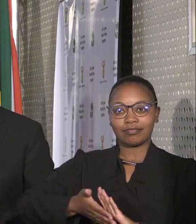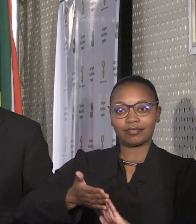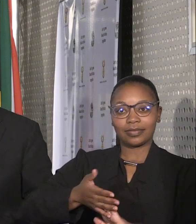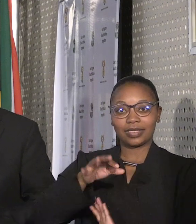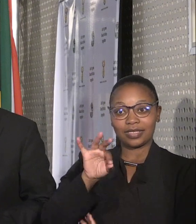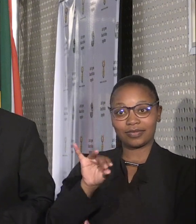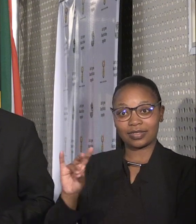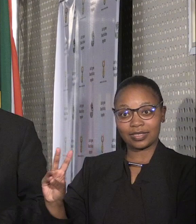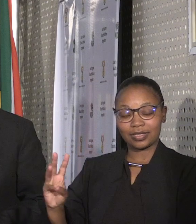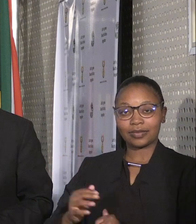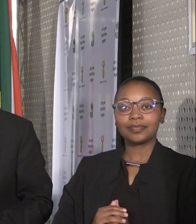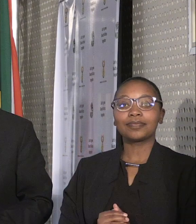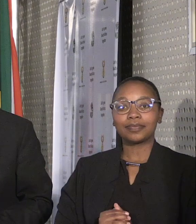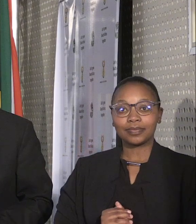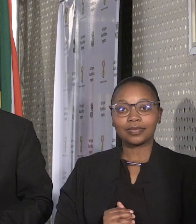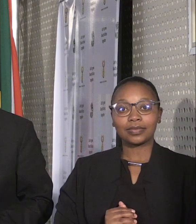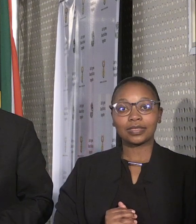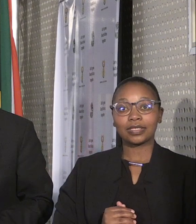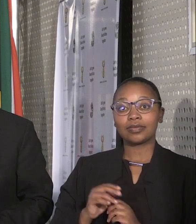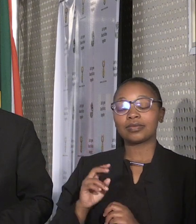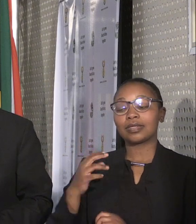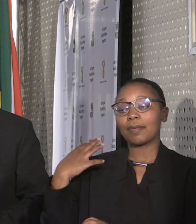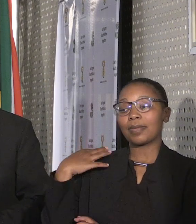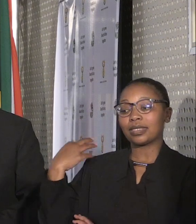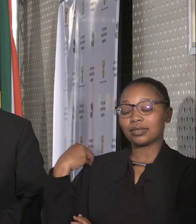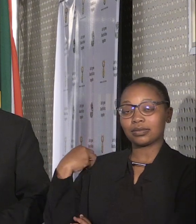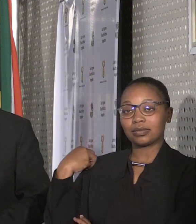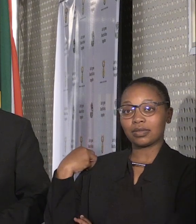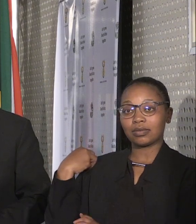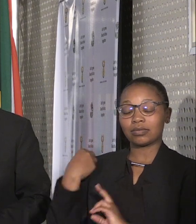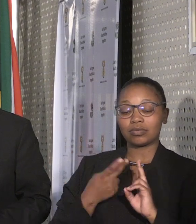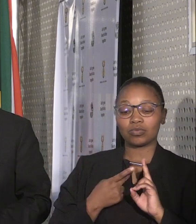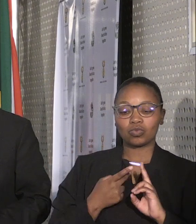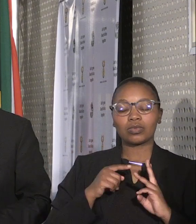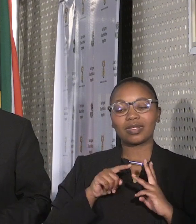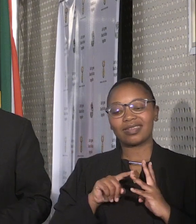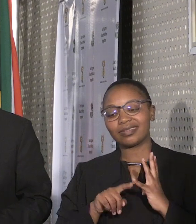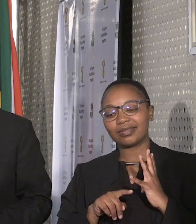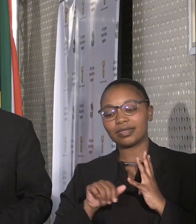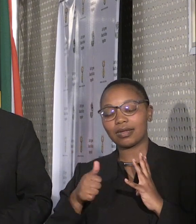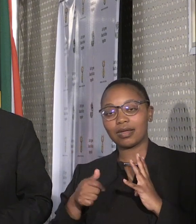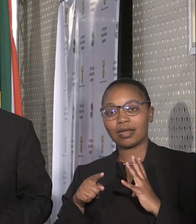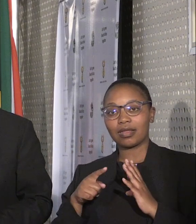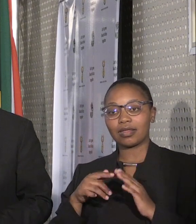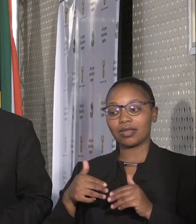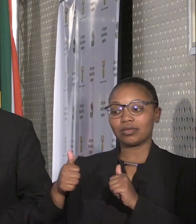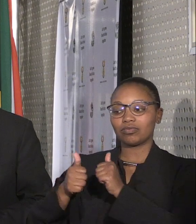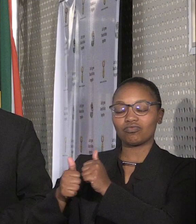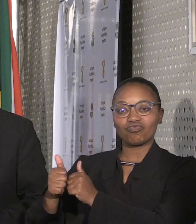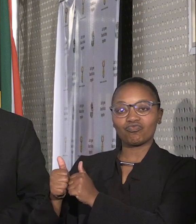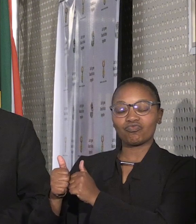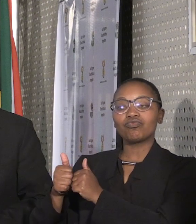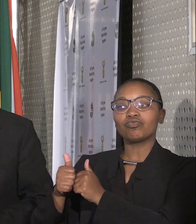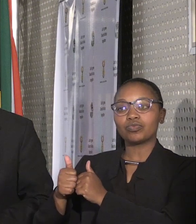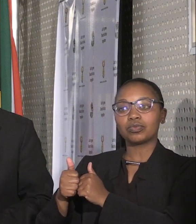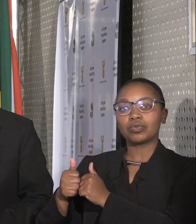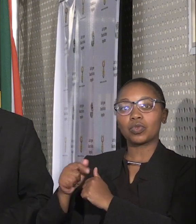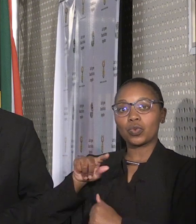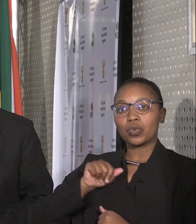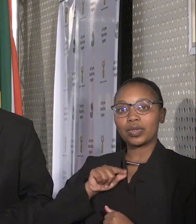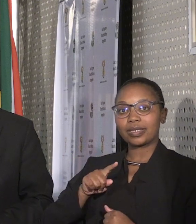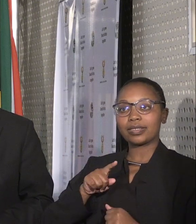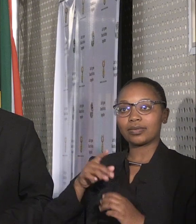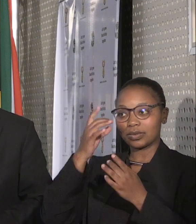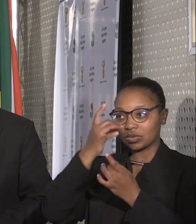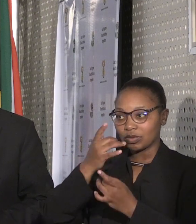ministers and the two shareholder representatives of the entities, we have seen the need to take the nation into confidence about